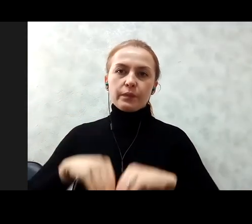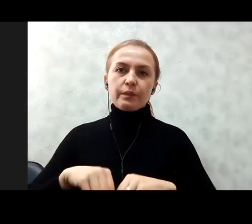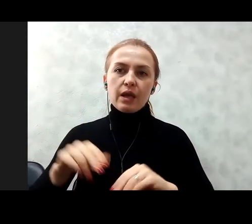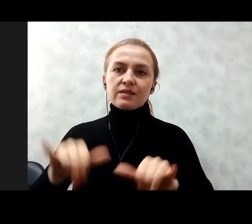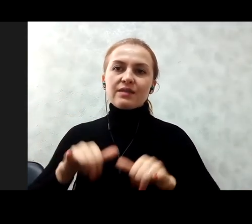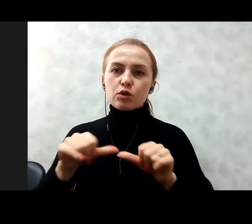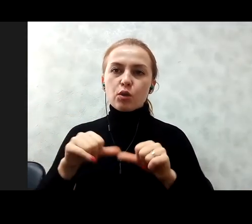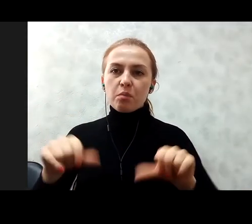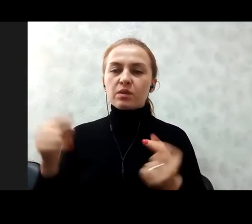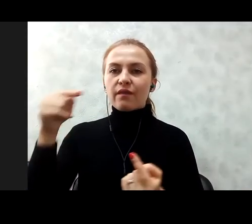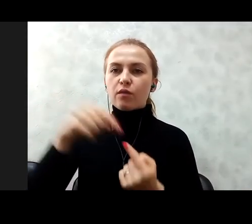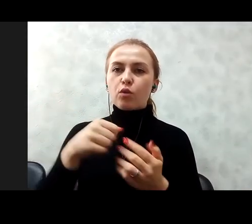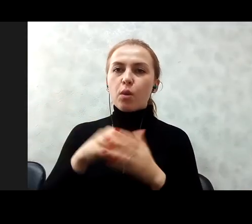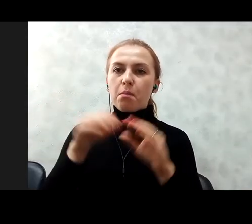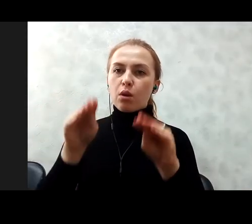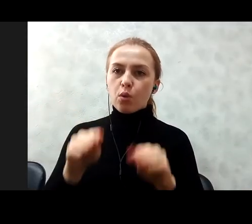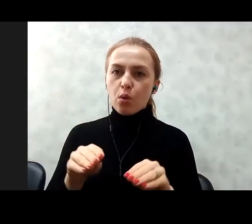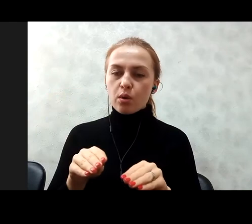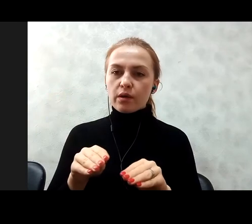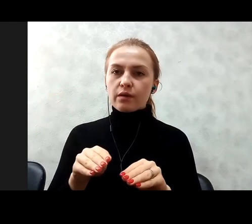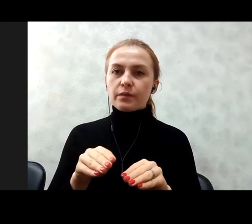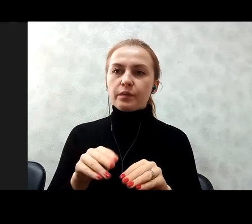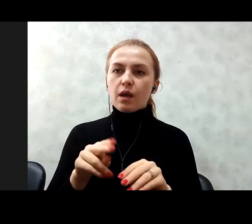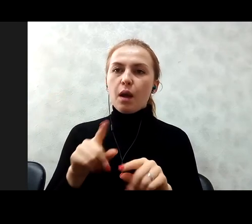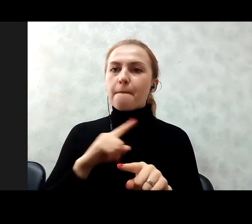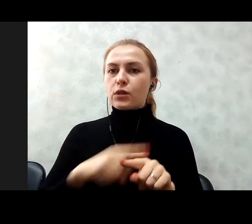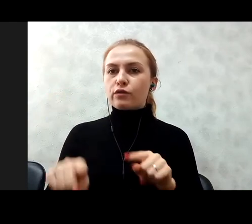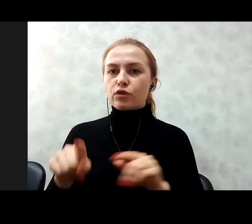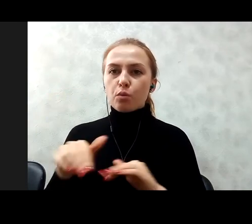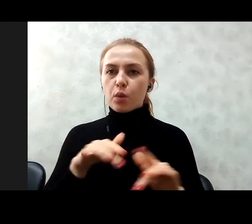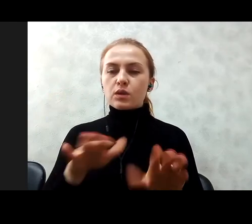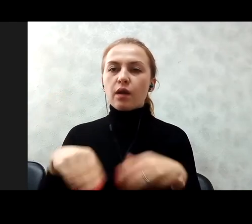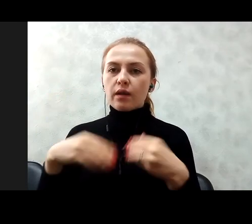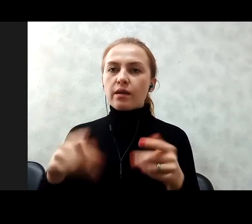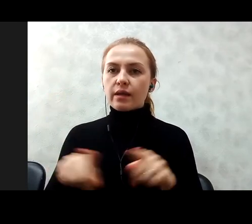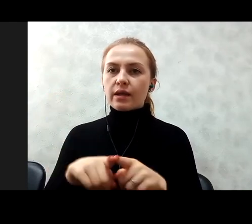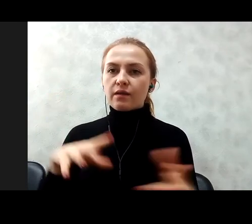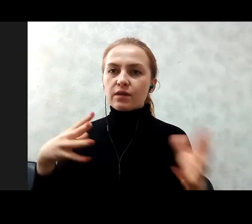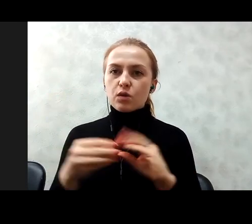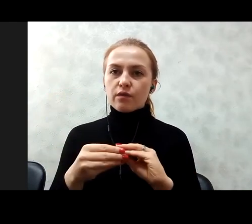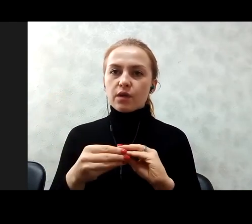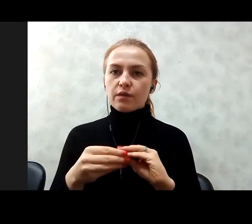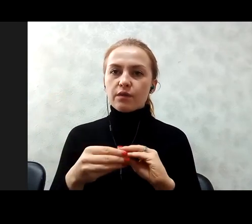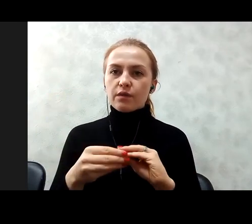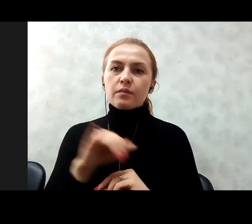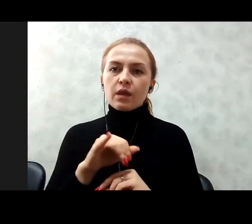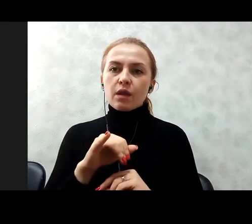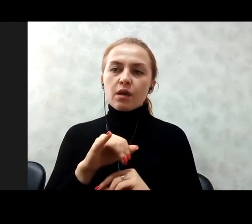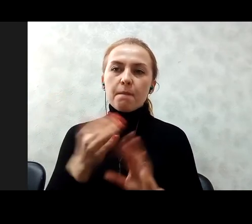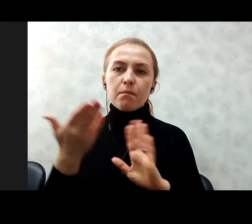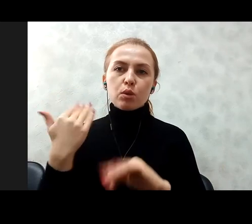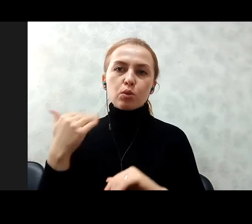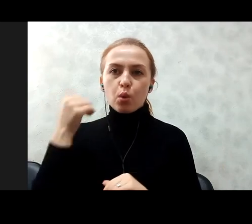But we certainly did a similar exercise last year with the opinion on the draft referendum law, where we had an expedited procedure